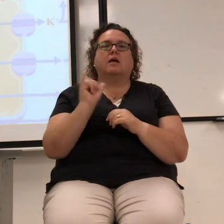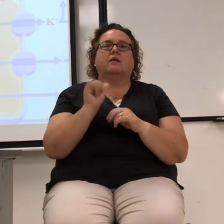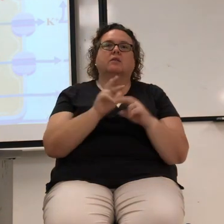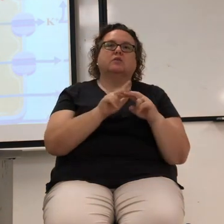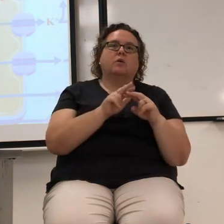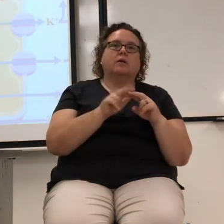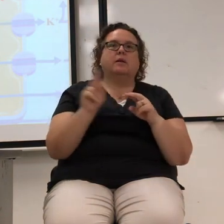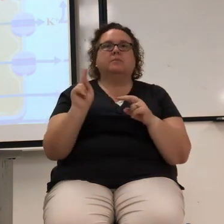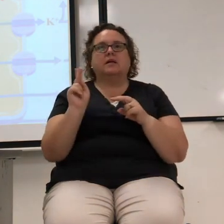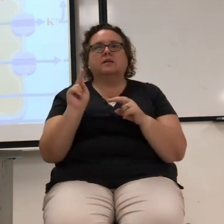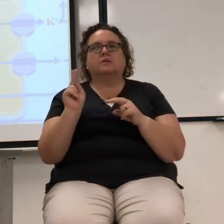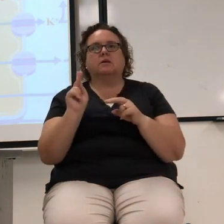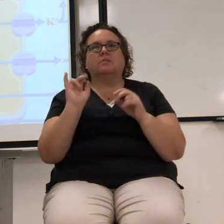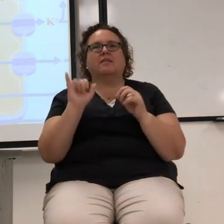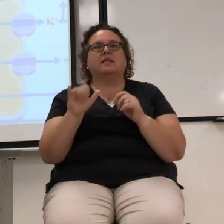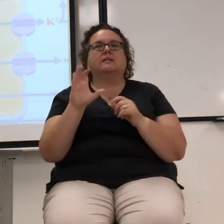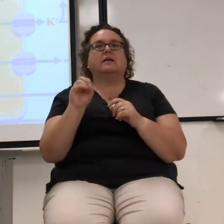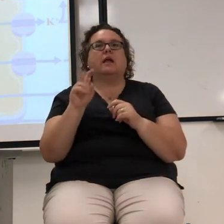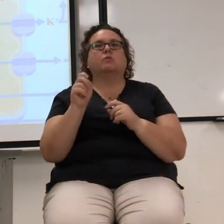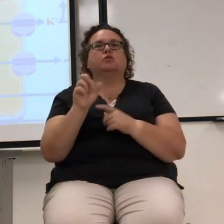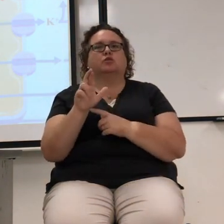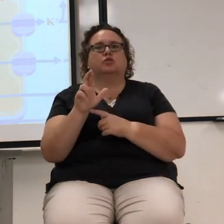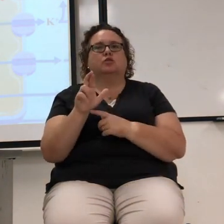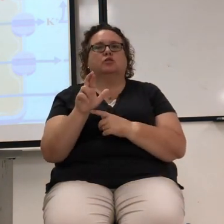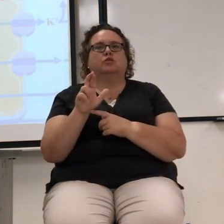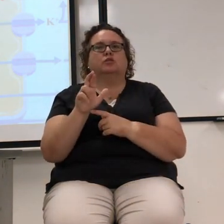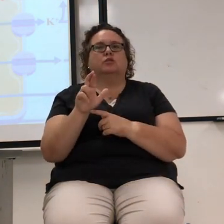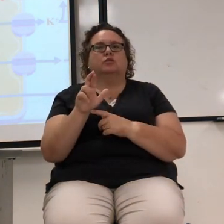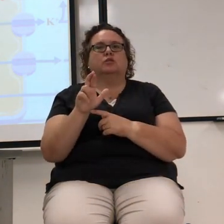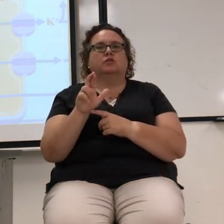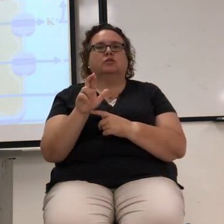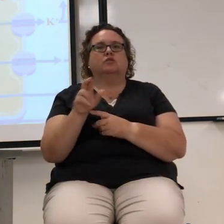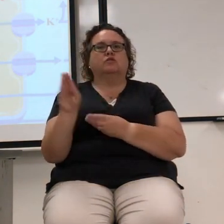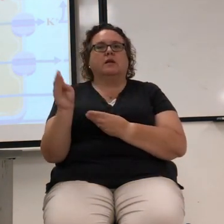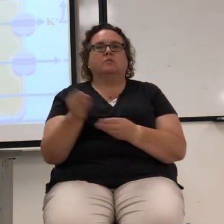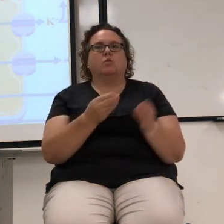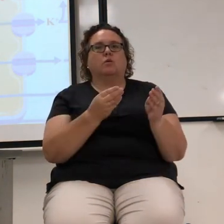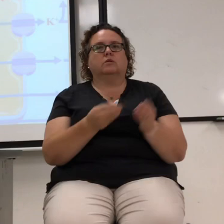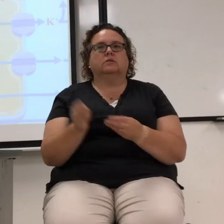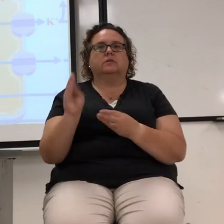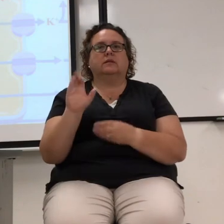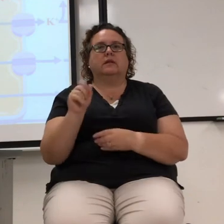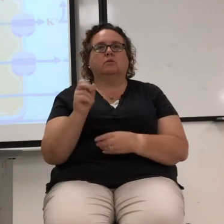pump. That would be countertransport.